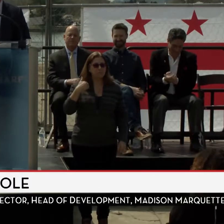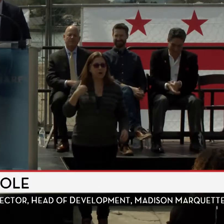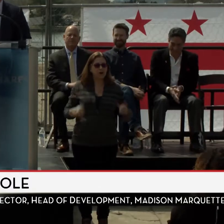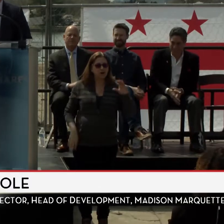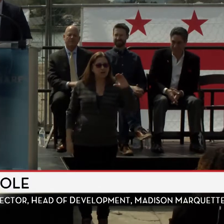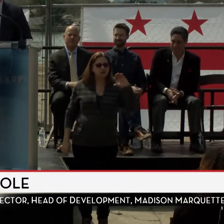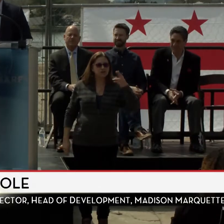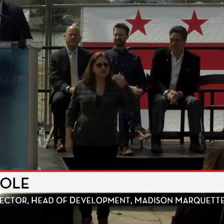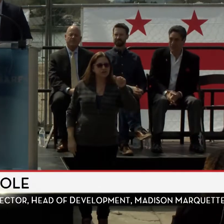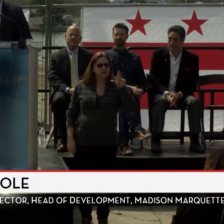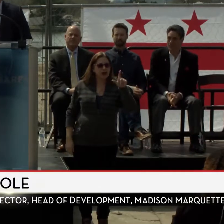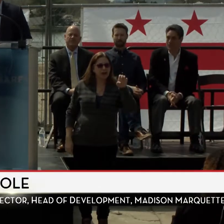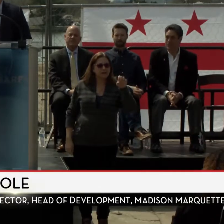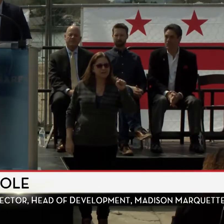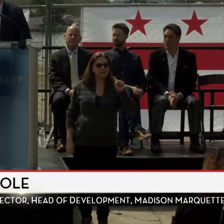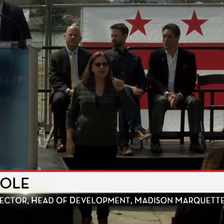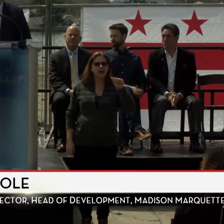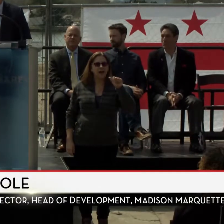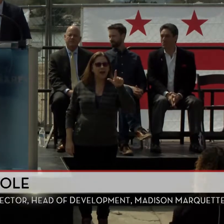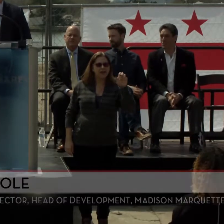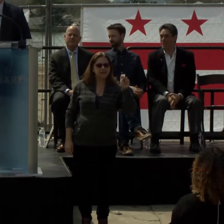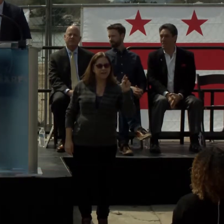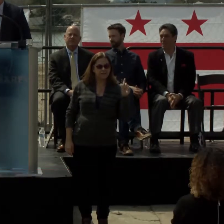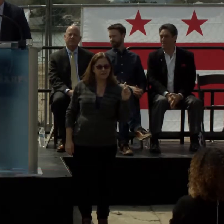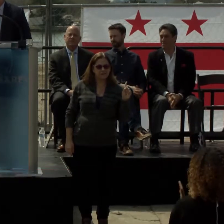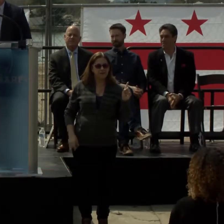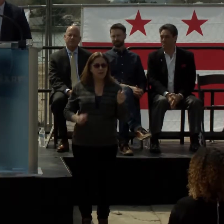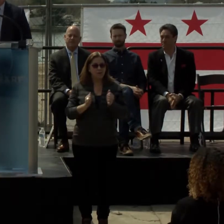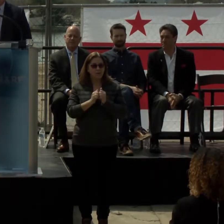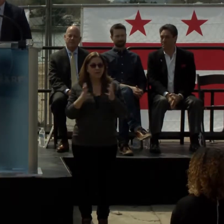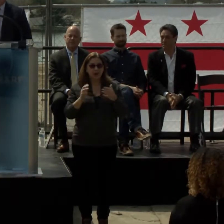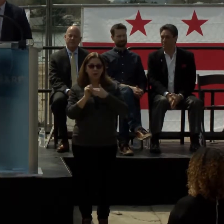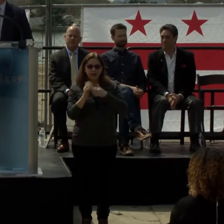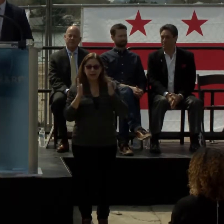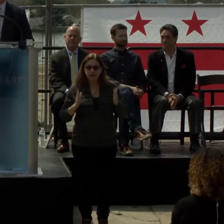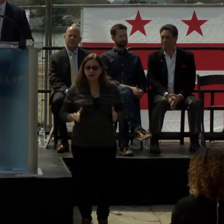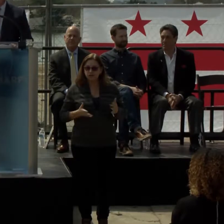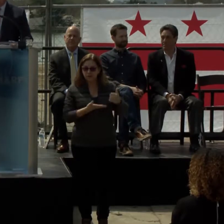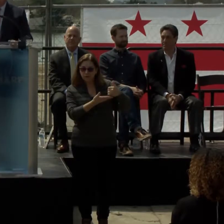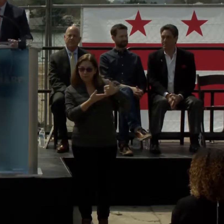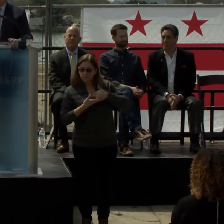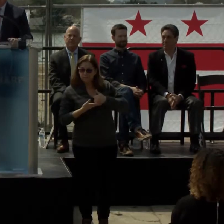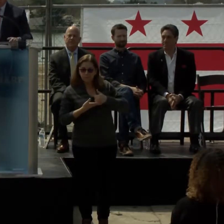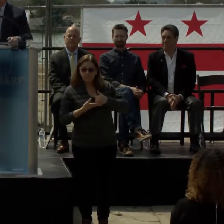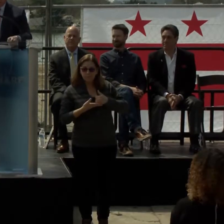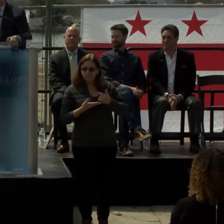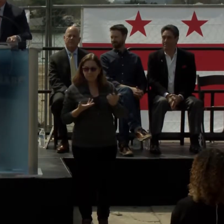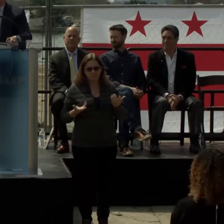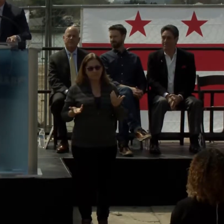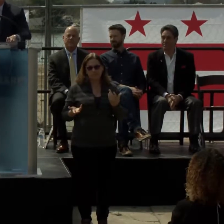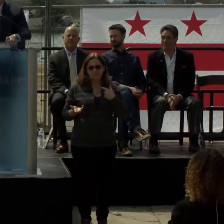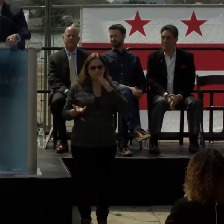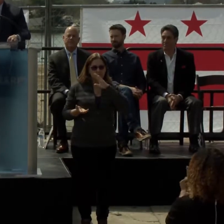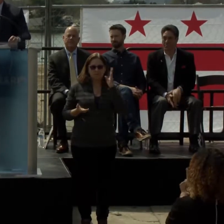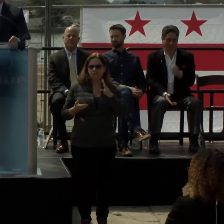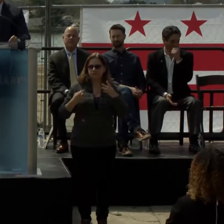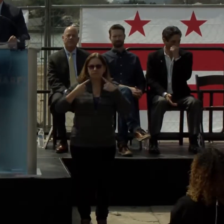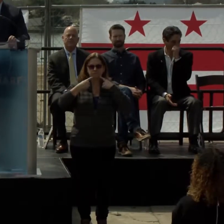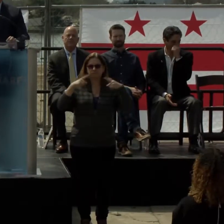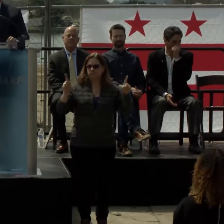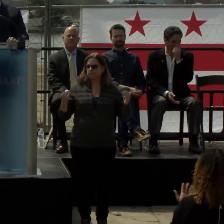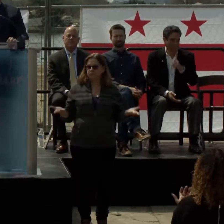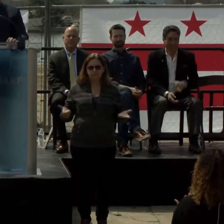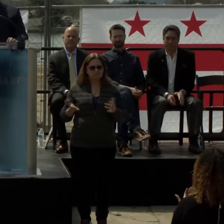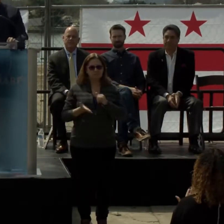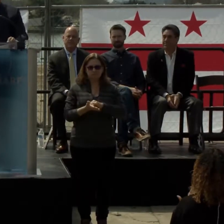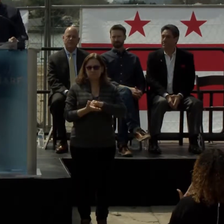Litsky. Without these leaders' help, guidance, and leadership, the Wharf never would have been realized. We also want to